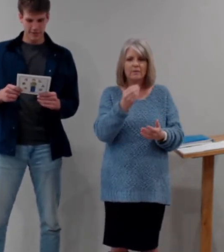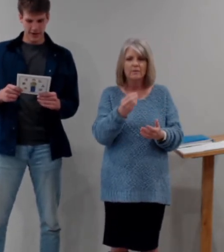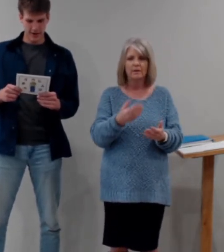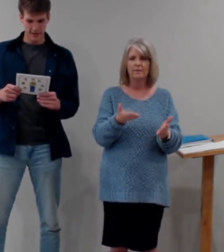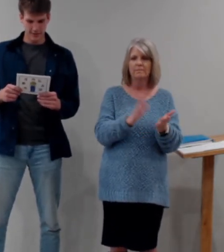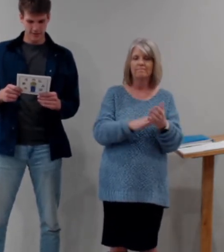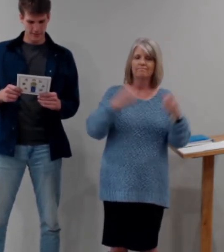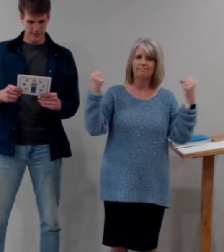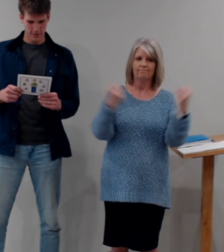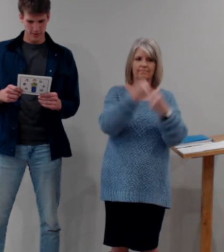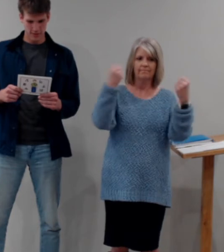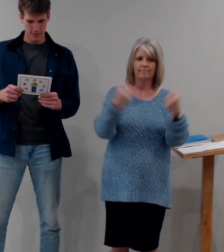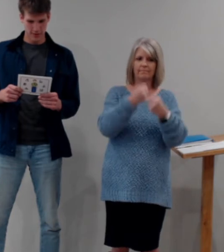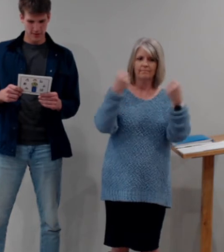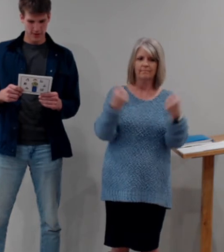fight, thumbs down.